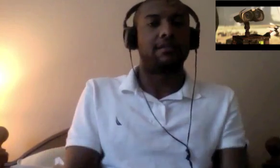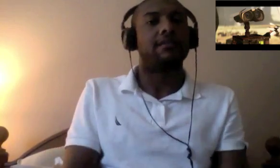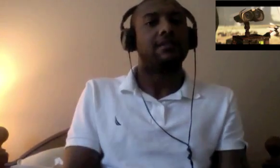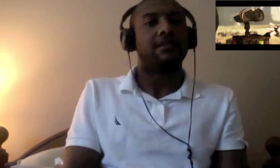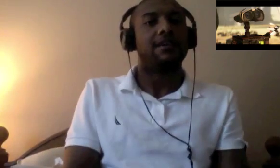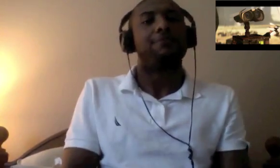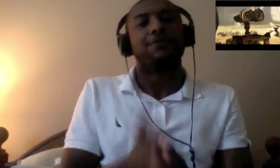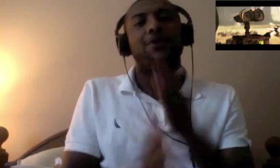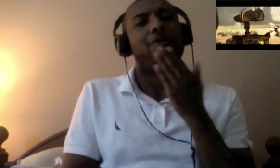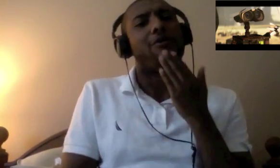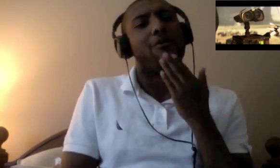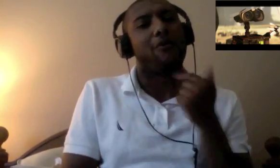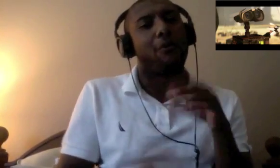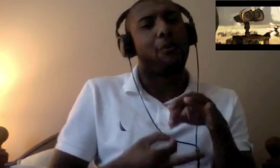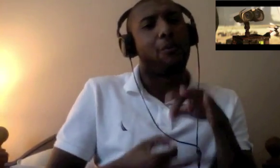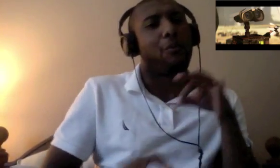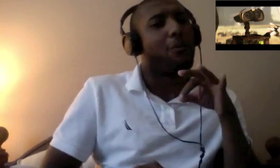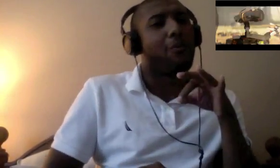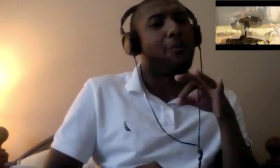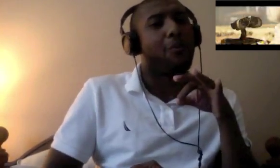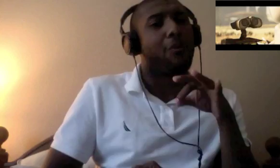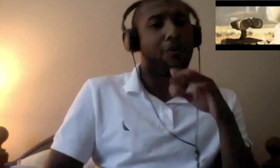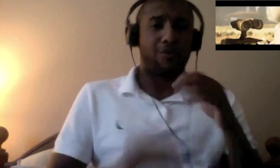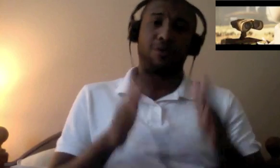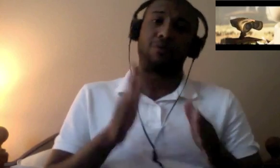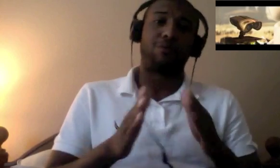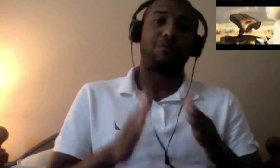that sweet, soulful robot we've come to love.